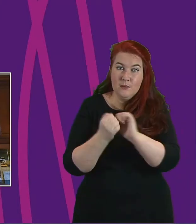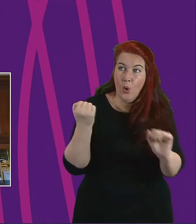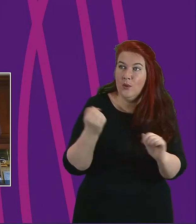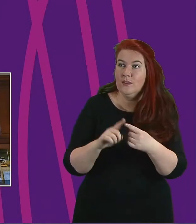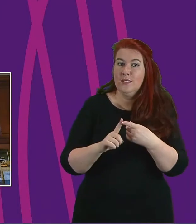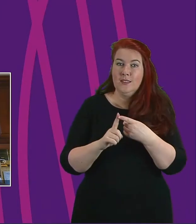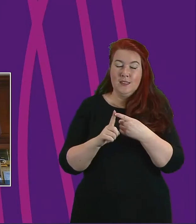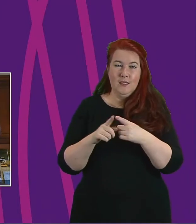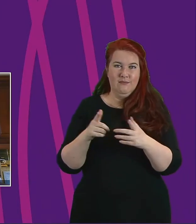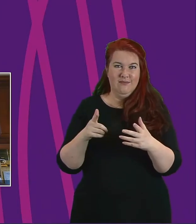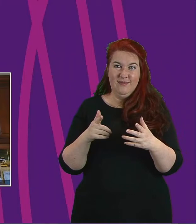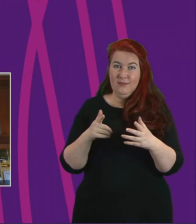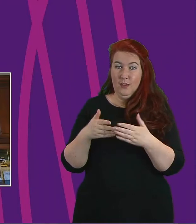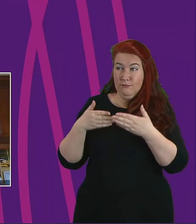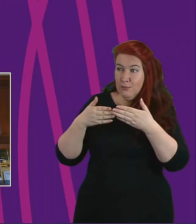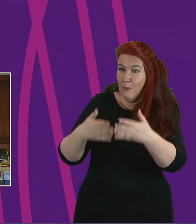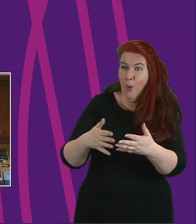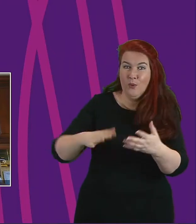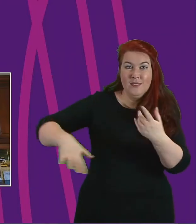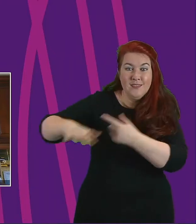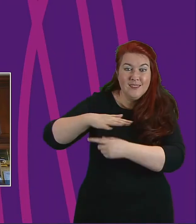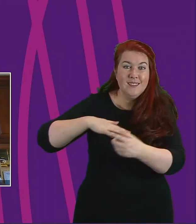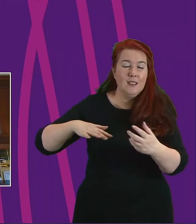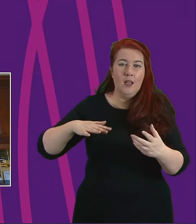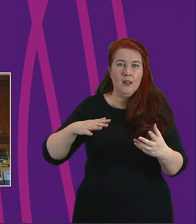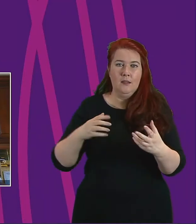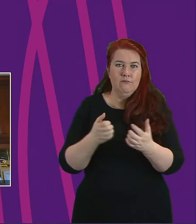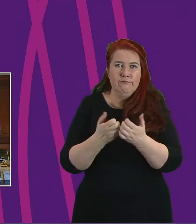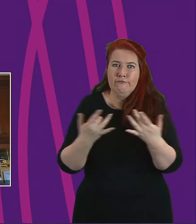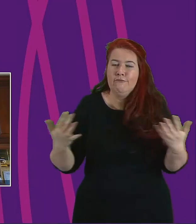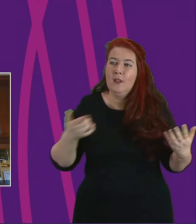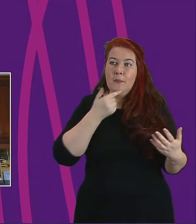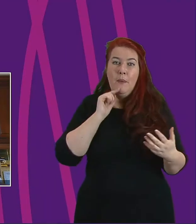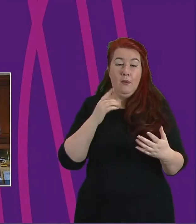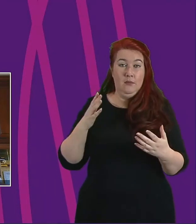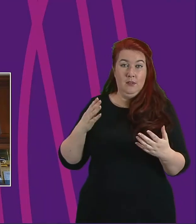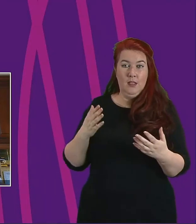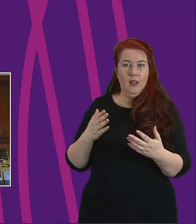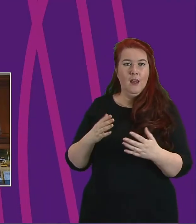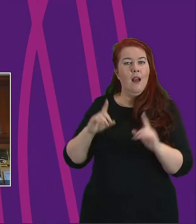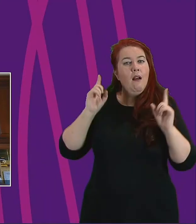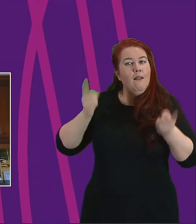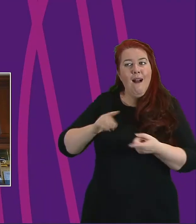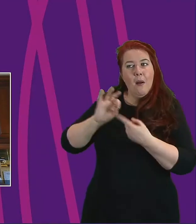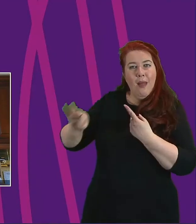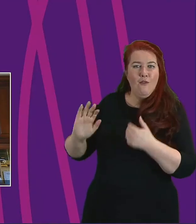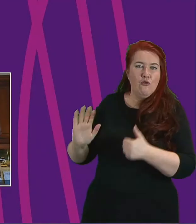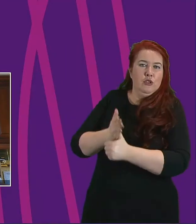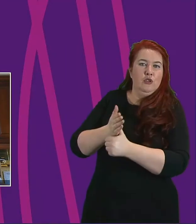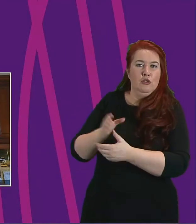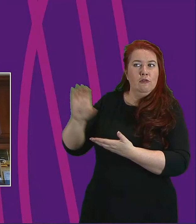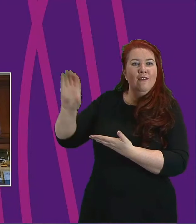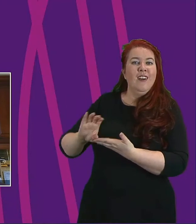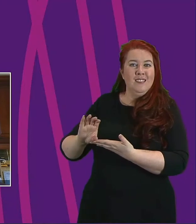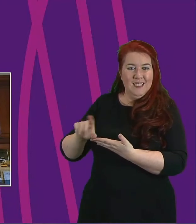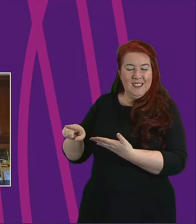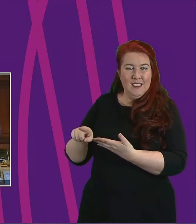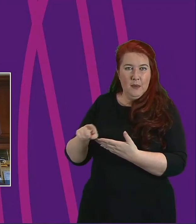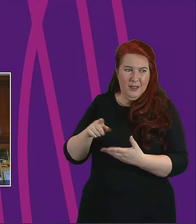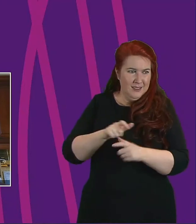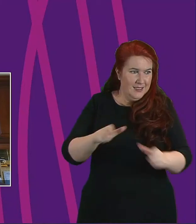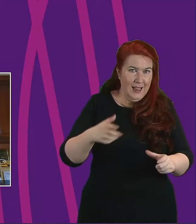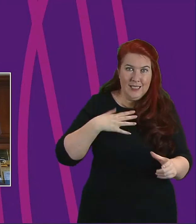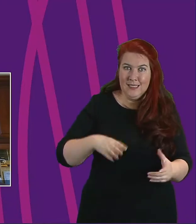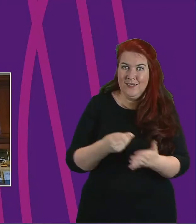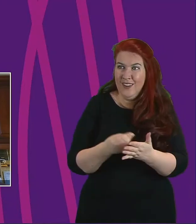marinas, small boat owners who may not have been eligible for the original grant scheme require other forms of